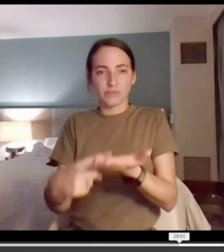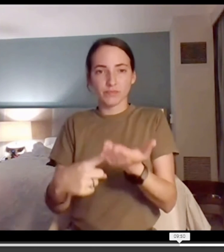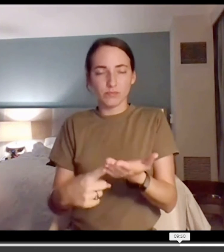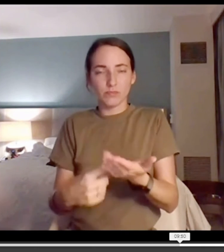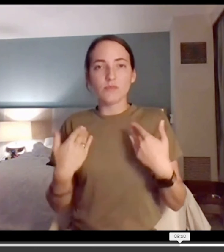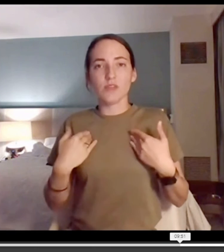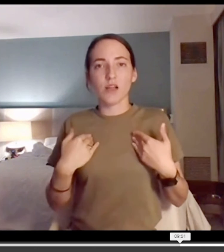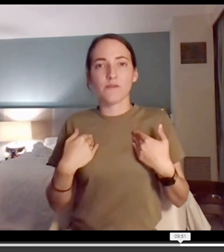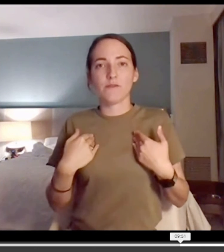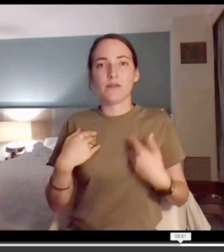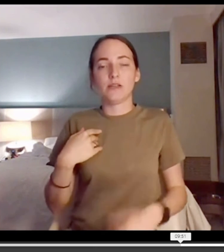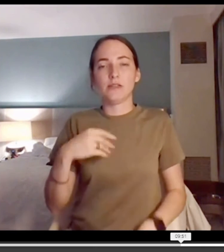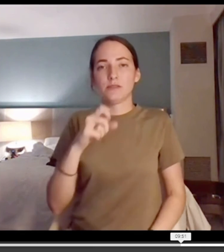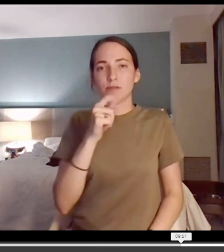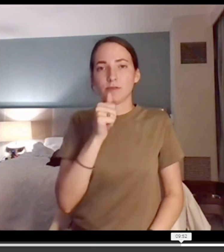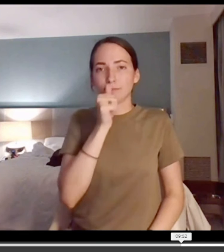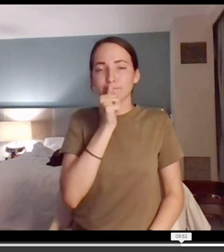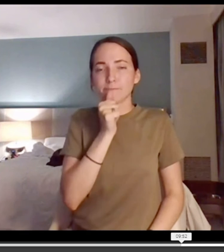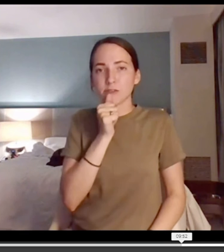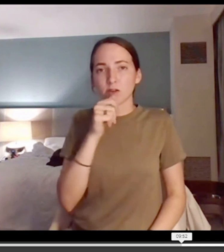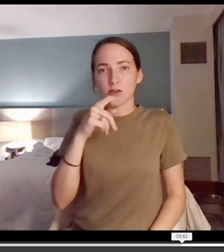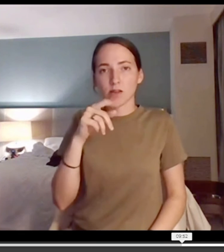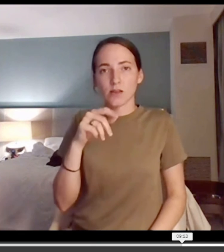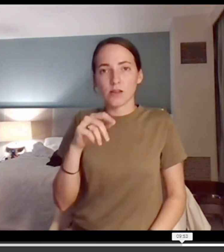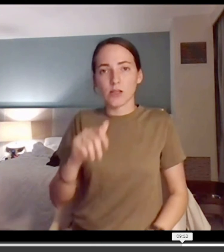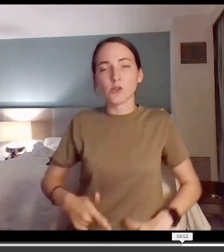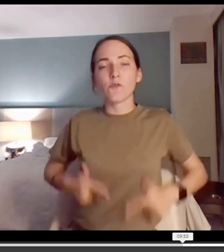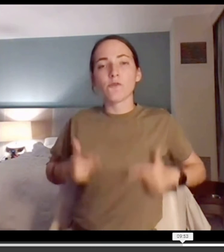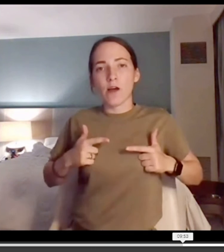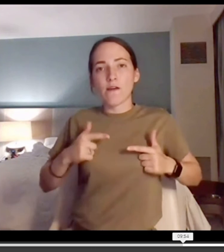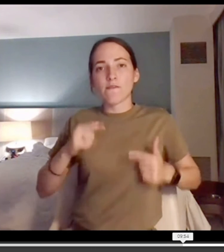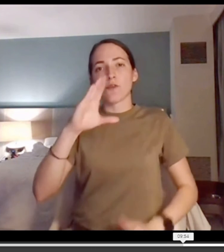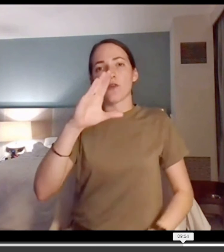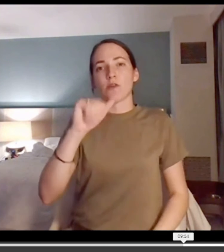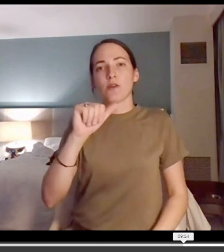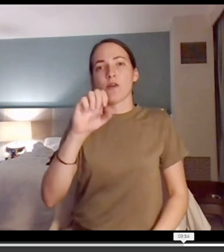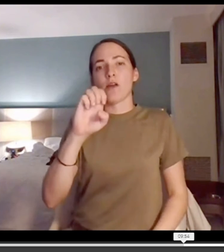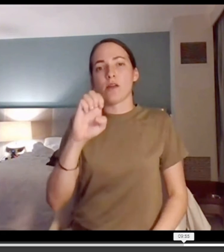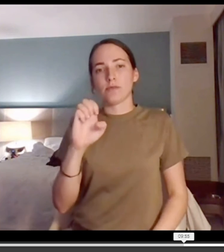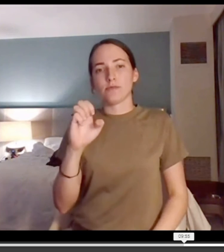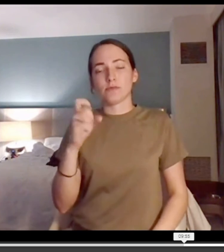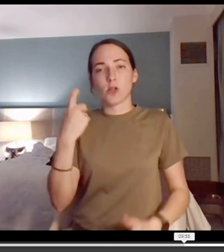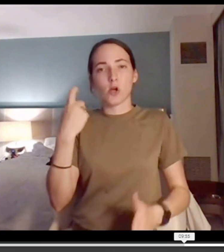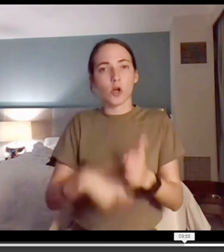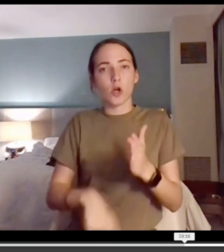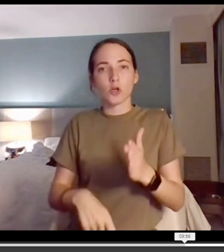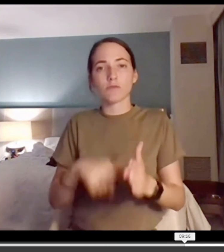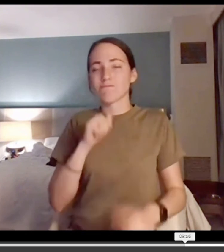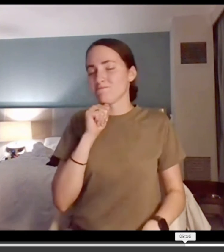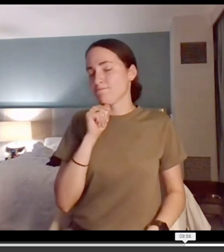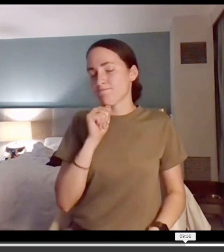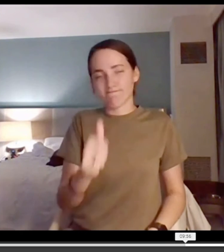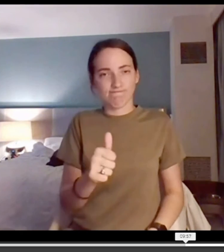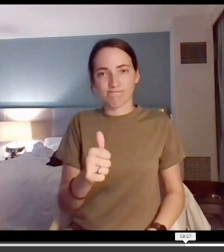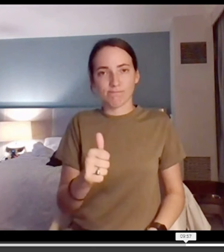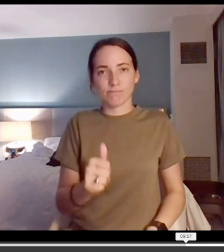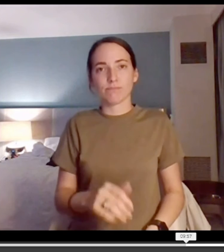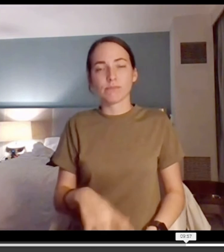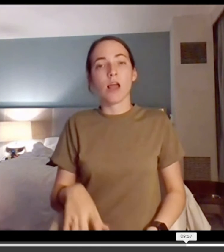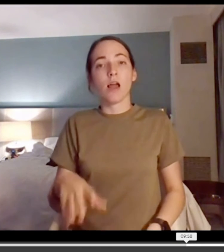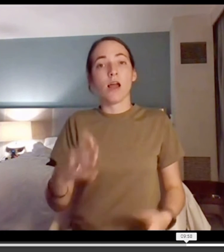you. Currently, I'm making the Survival Kit available at no cost, and I encourage you to grab your copy now.